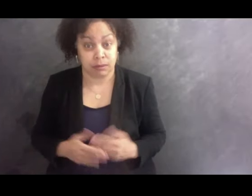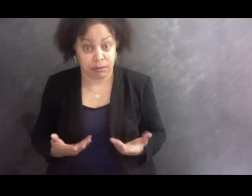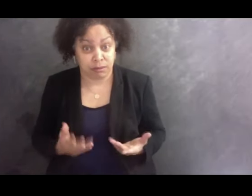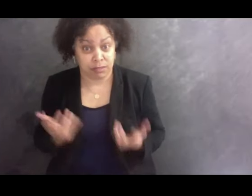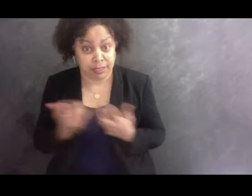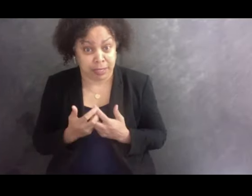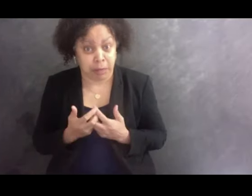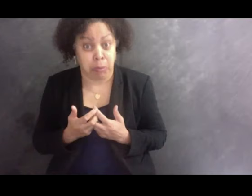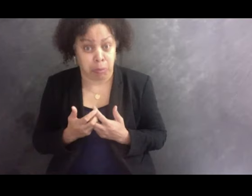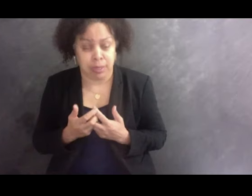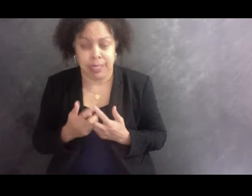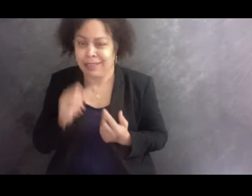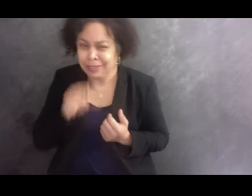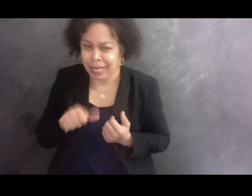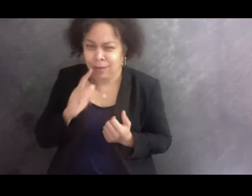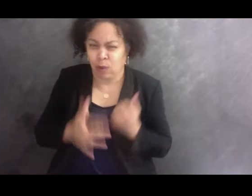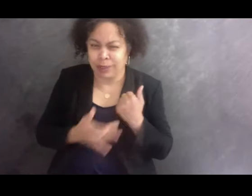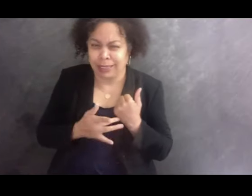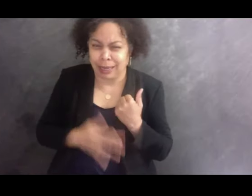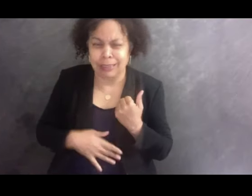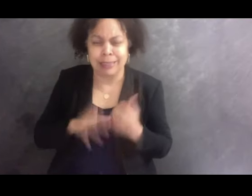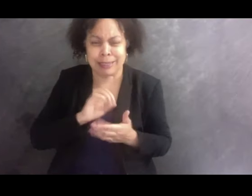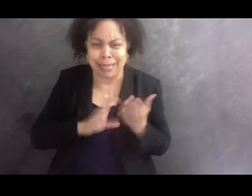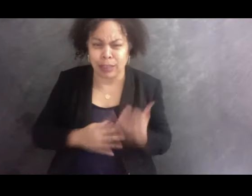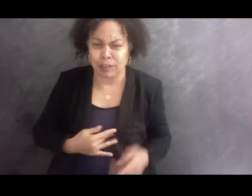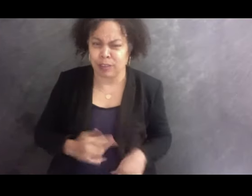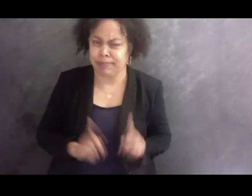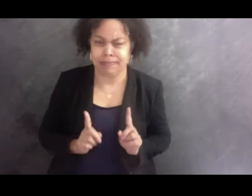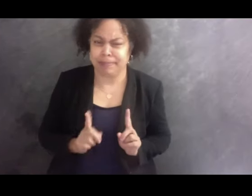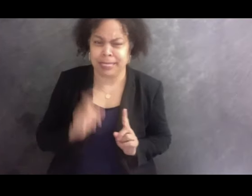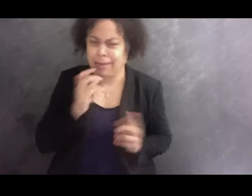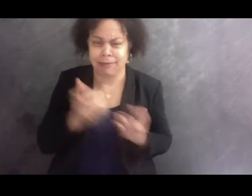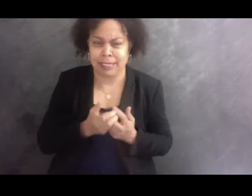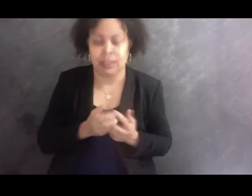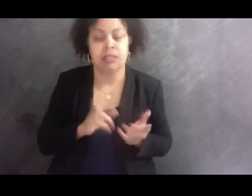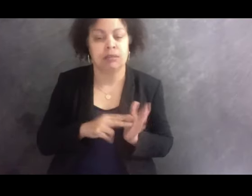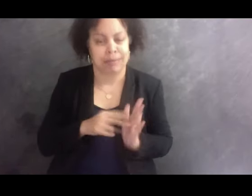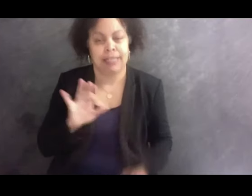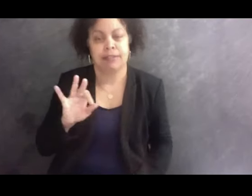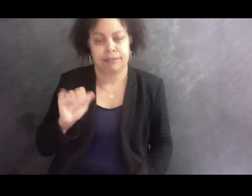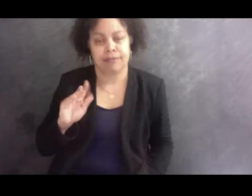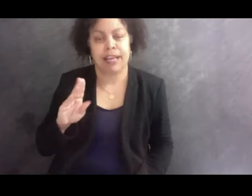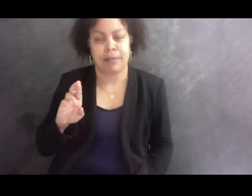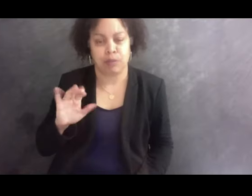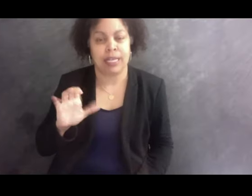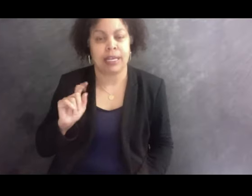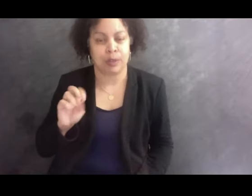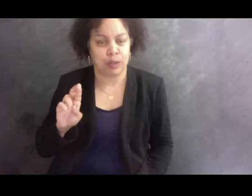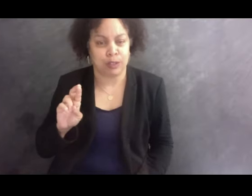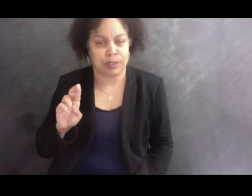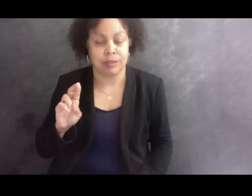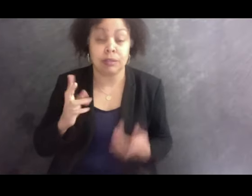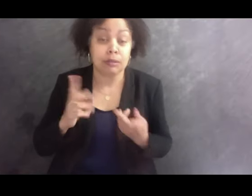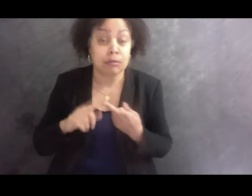say, a technologist or designer is doing, they would more properly be a fabricator on the project, or perhaps, you know, a key